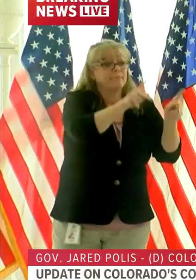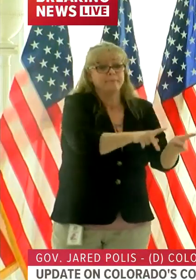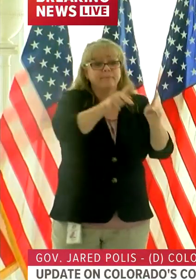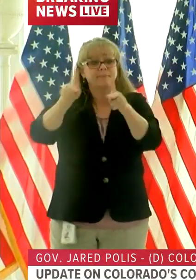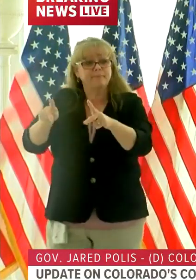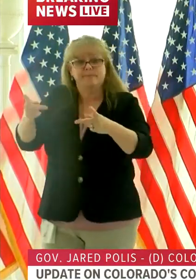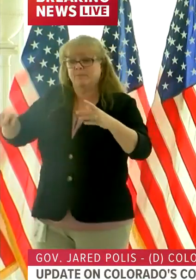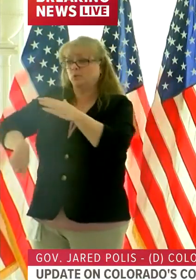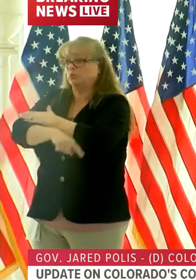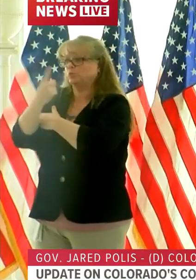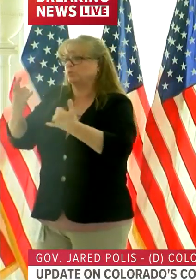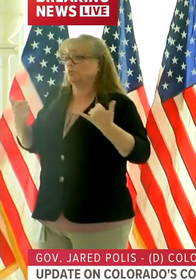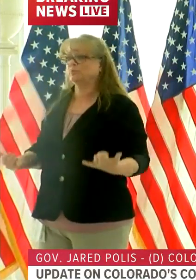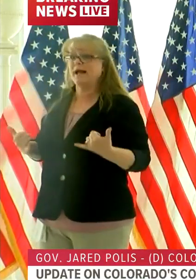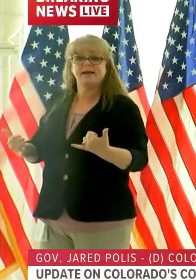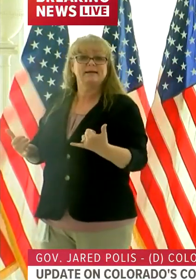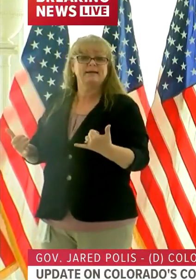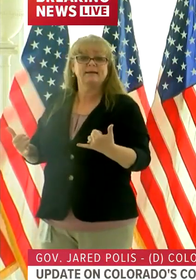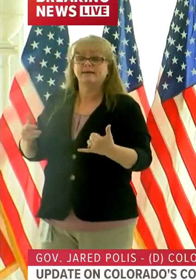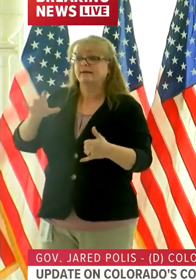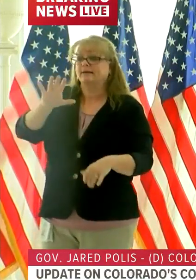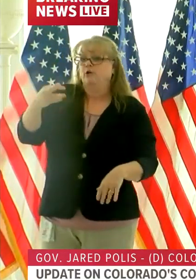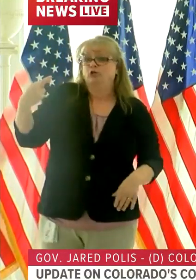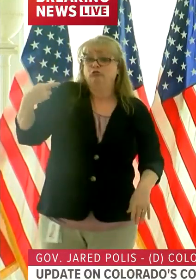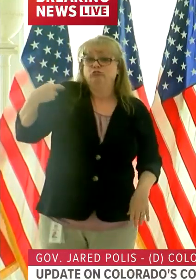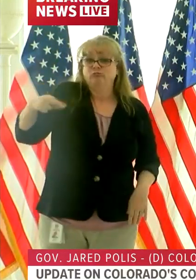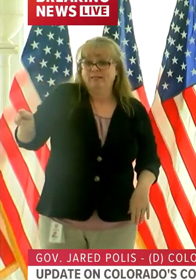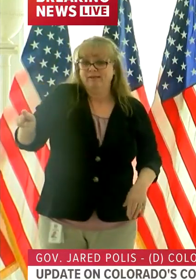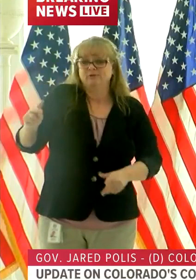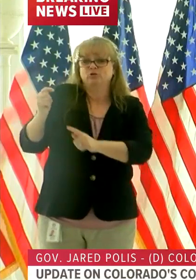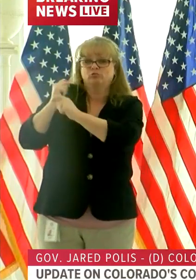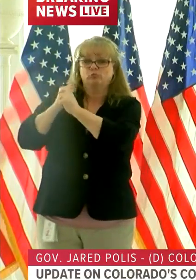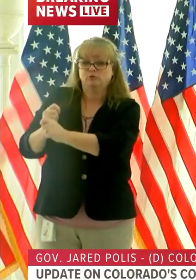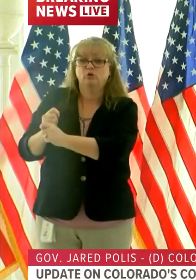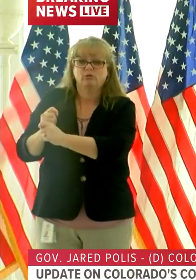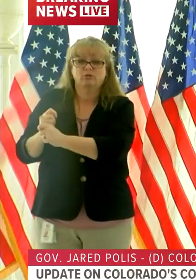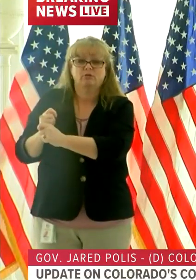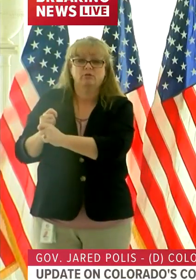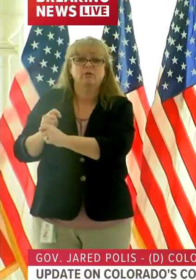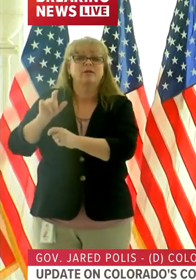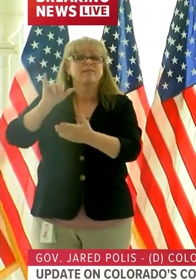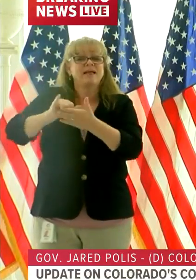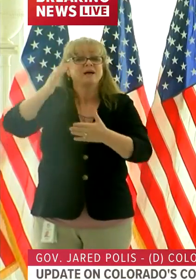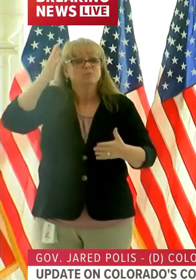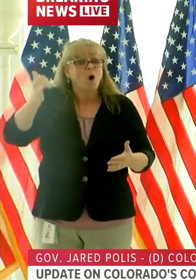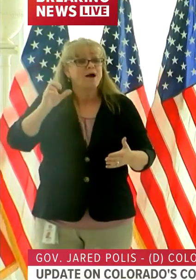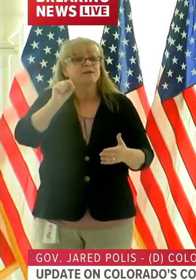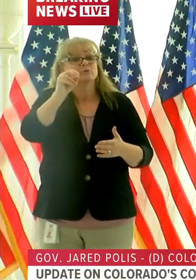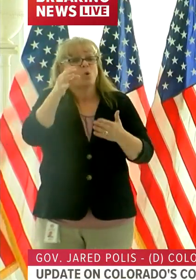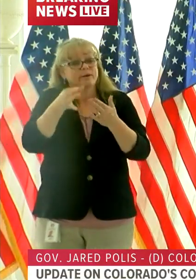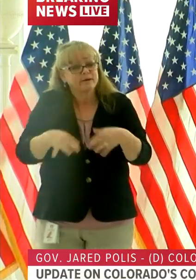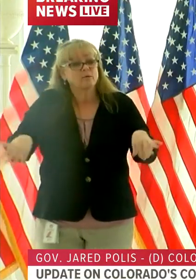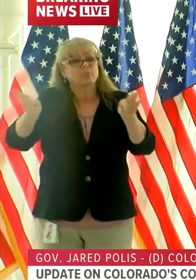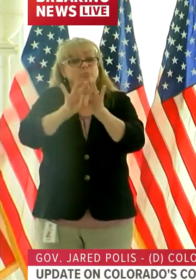spiritual traditions. So I just want Coloradans to understand why it's important to talk about and share the different ways that we can experience